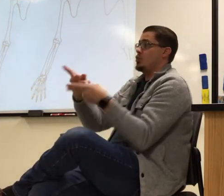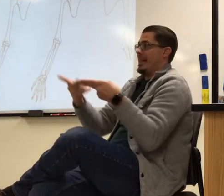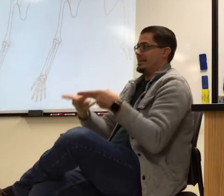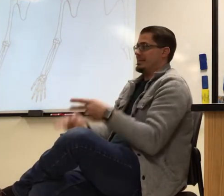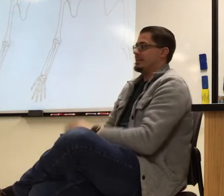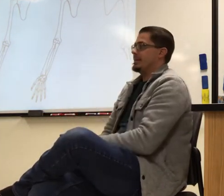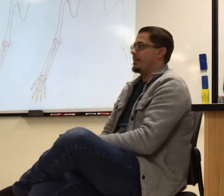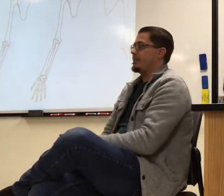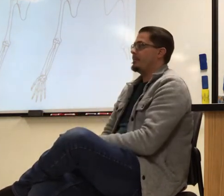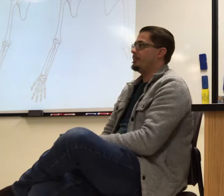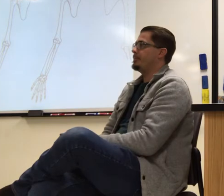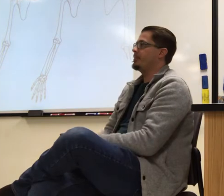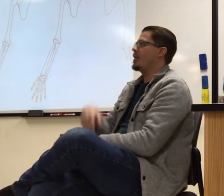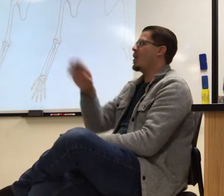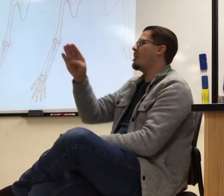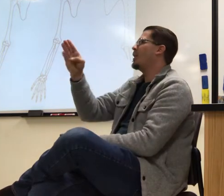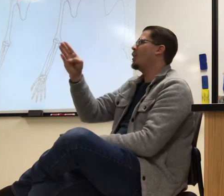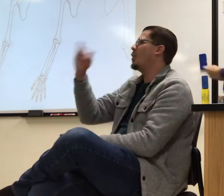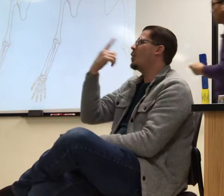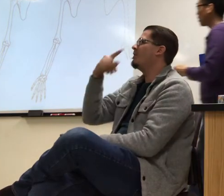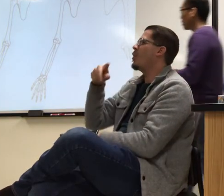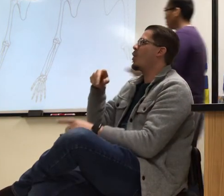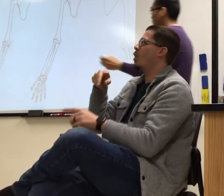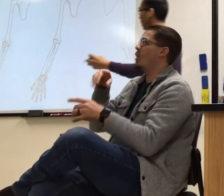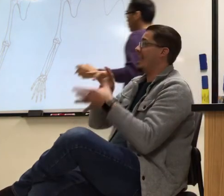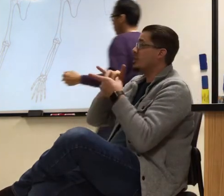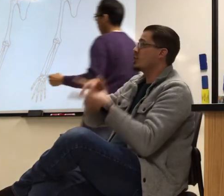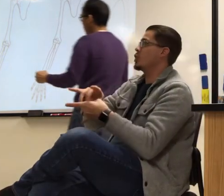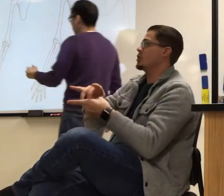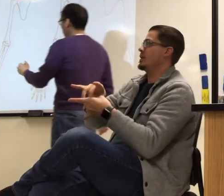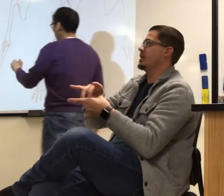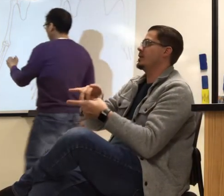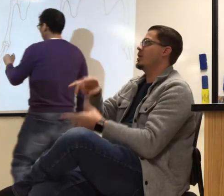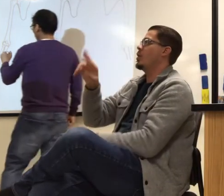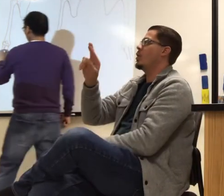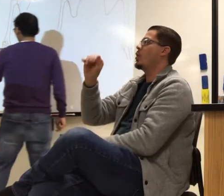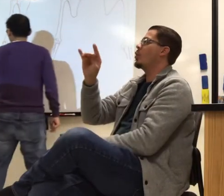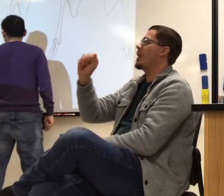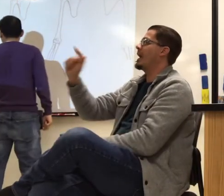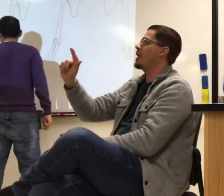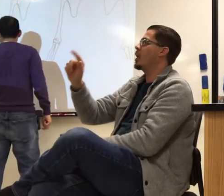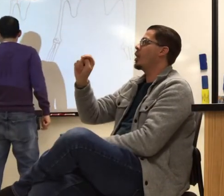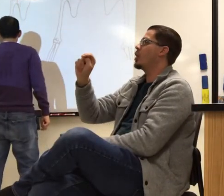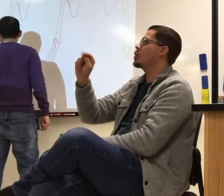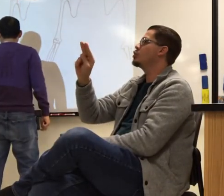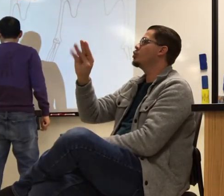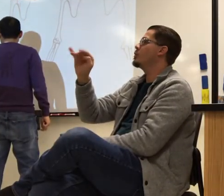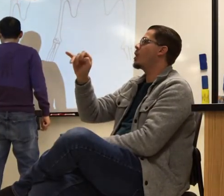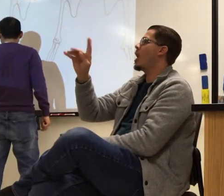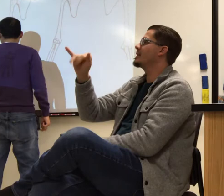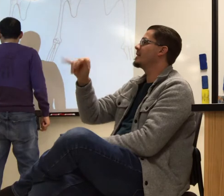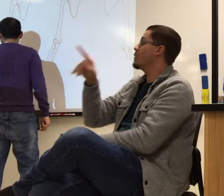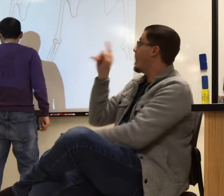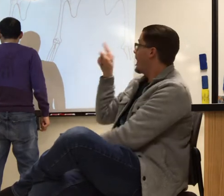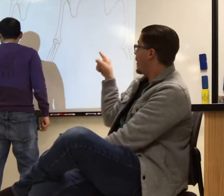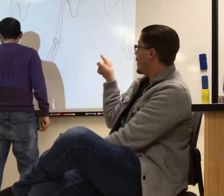Classically, they use blue for insertion. So the radial tuberosity is right here, a little dot